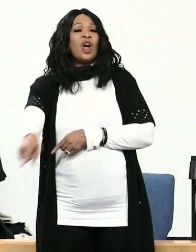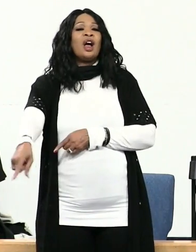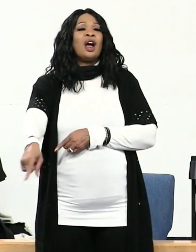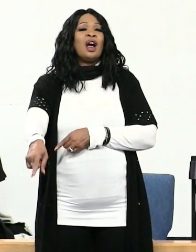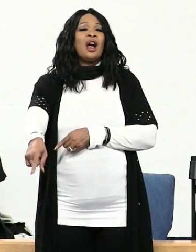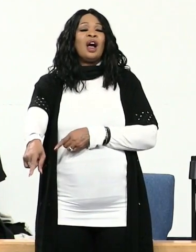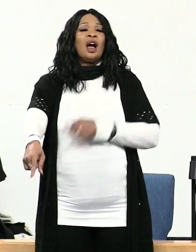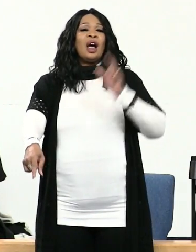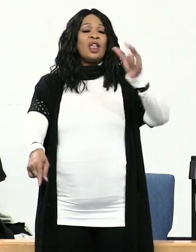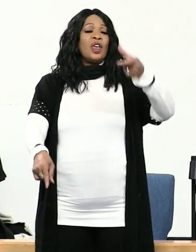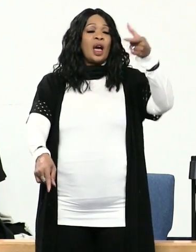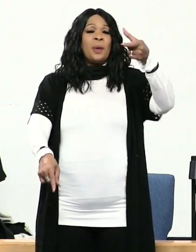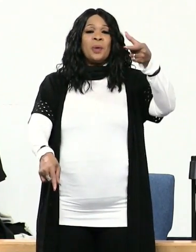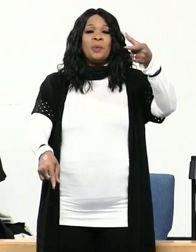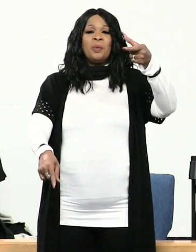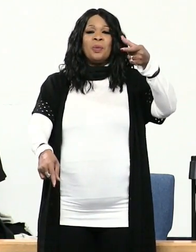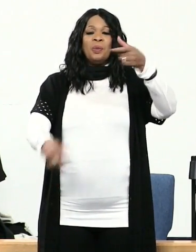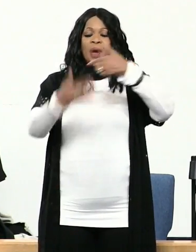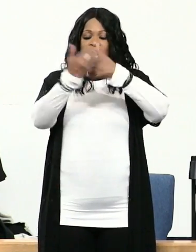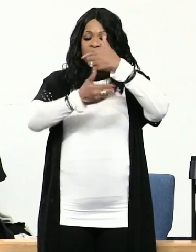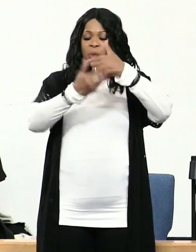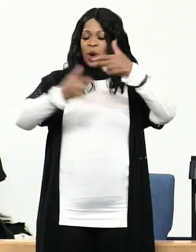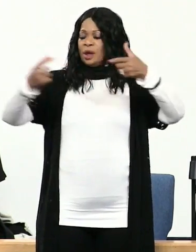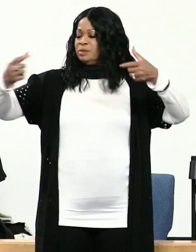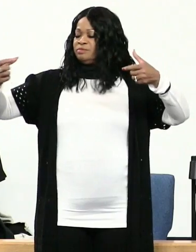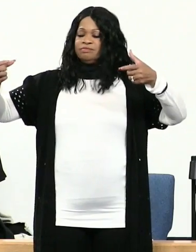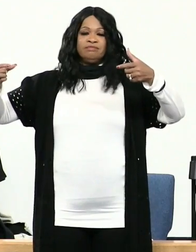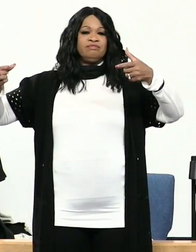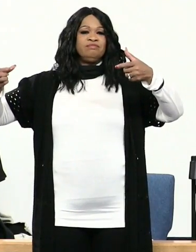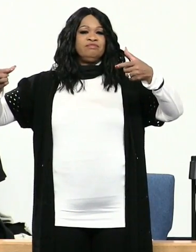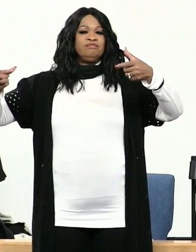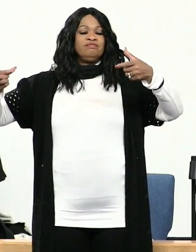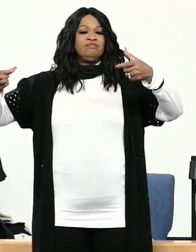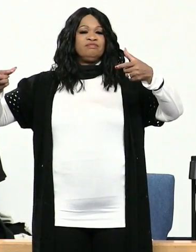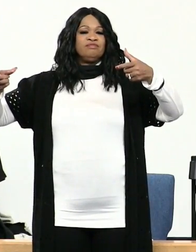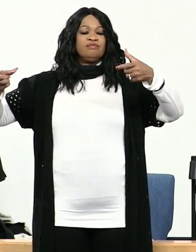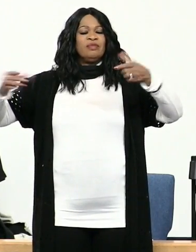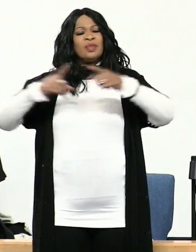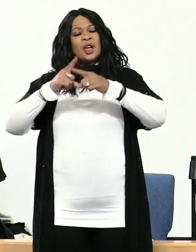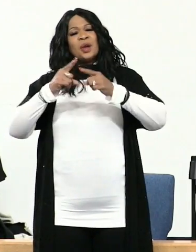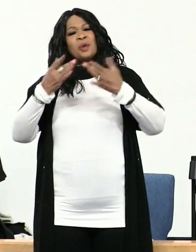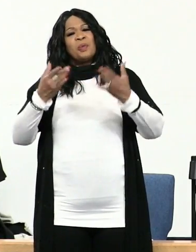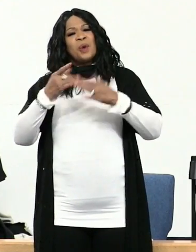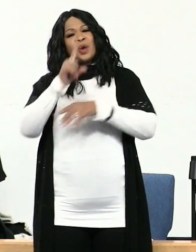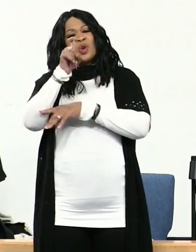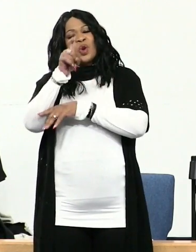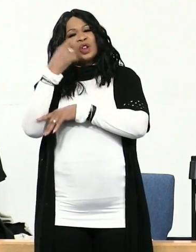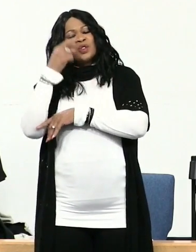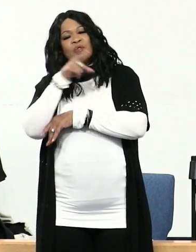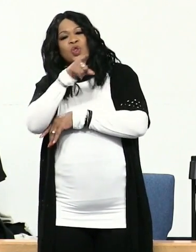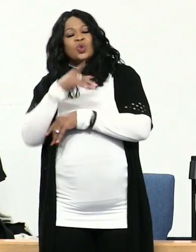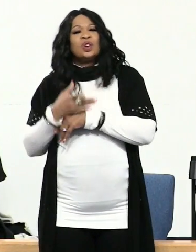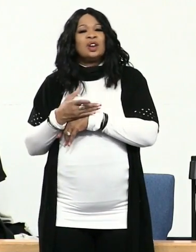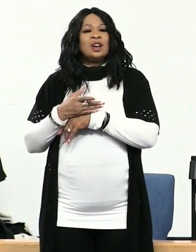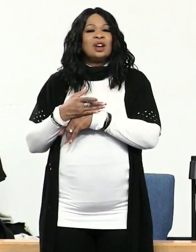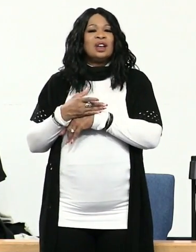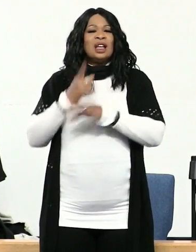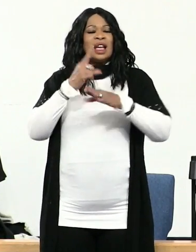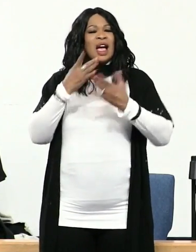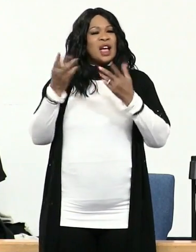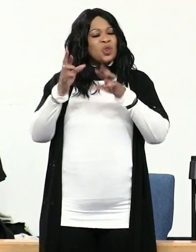The cup and the bread. I got a question for you. Are you thankful for the